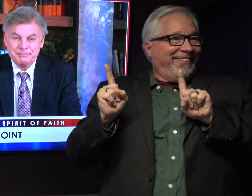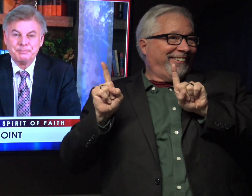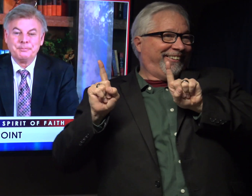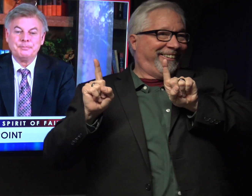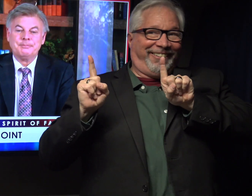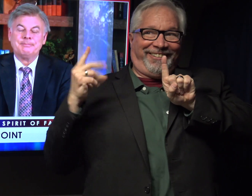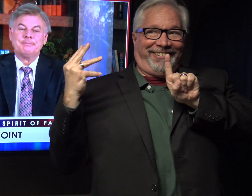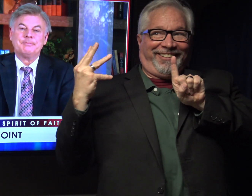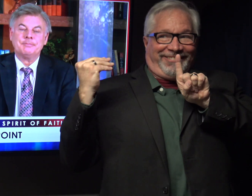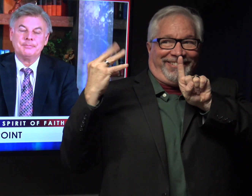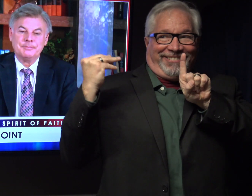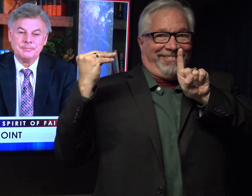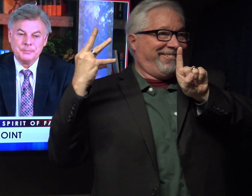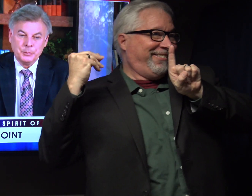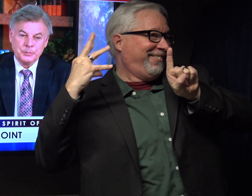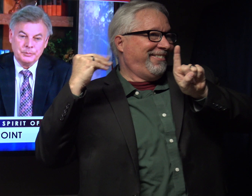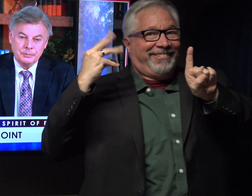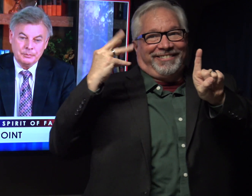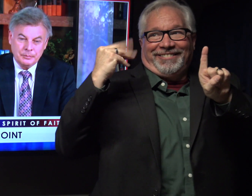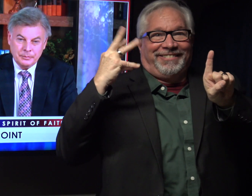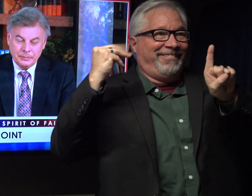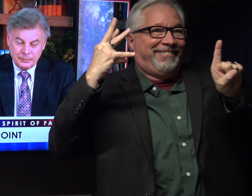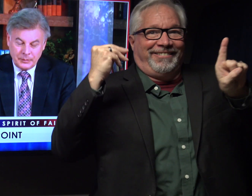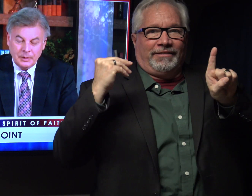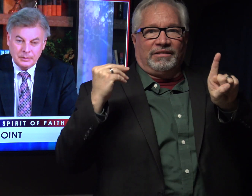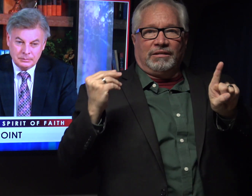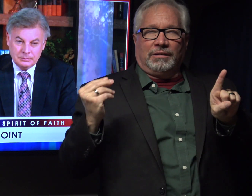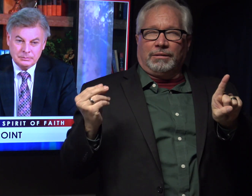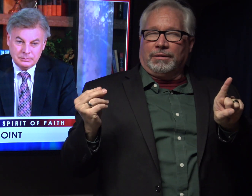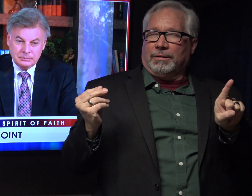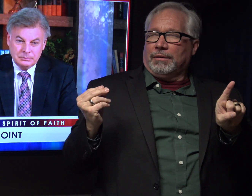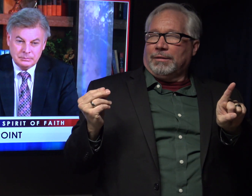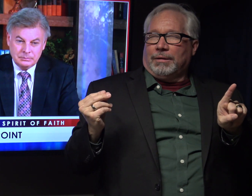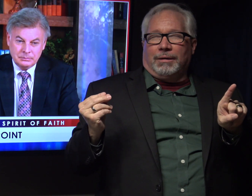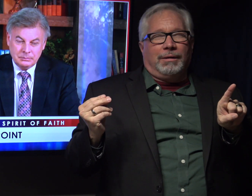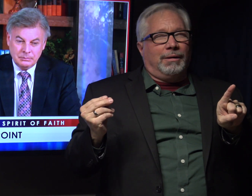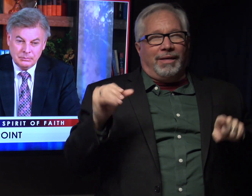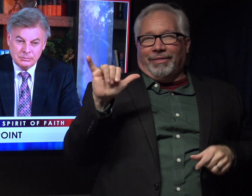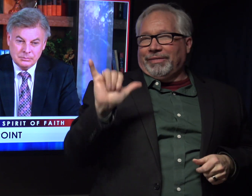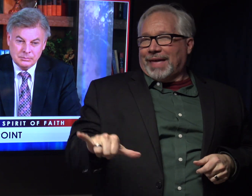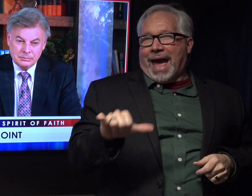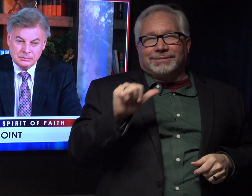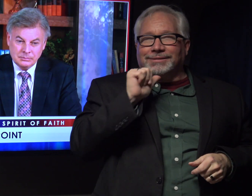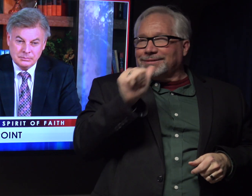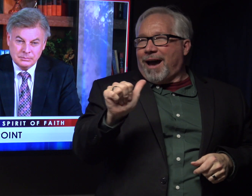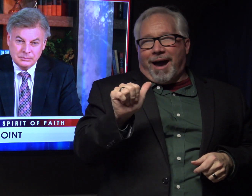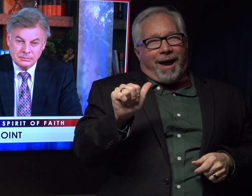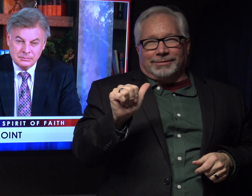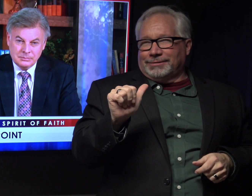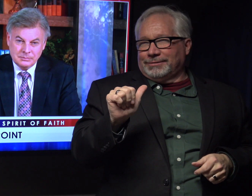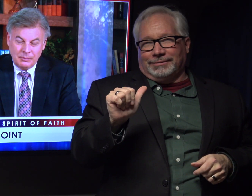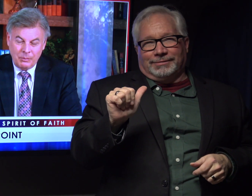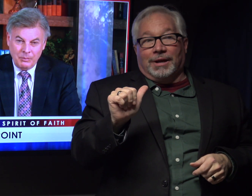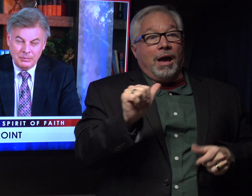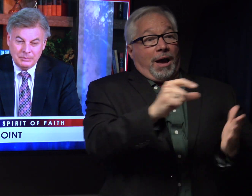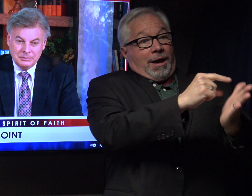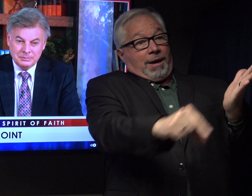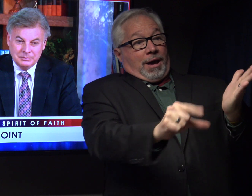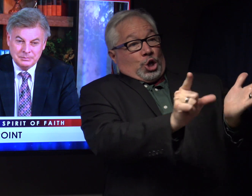were actually able to get in the building. This, folks, this is not what has been portrayed. This is not.